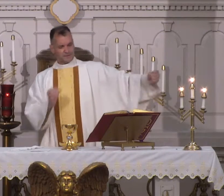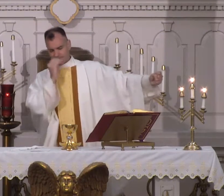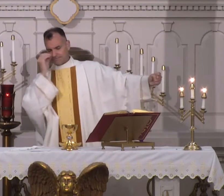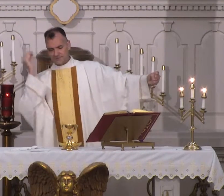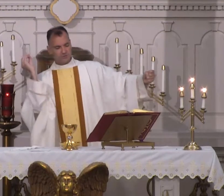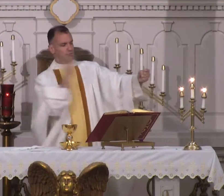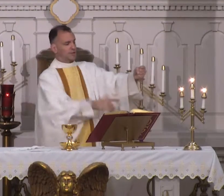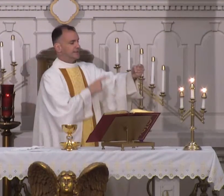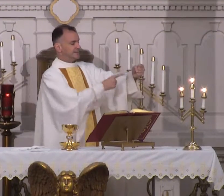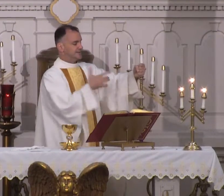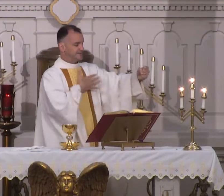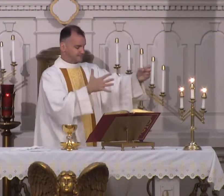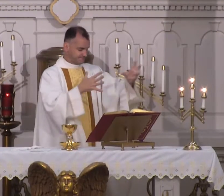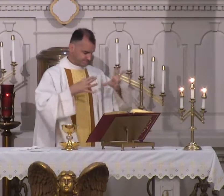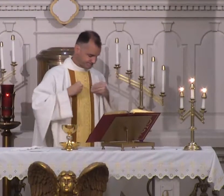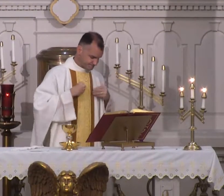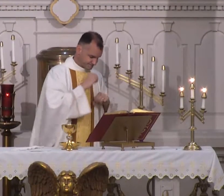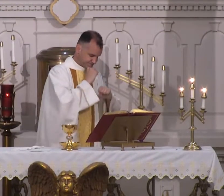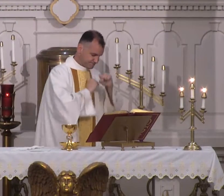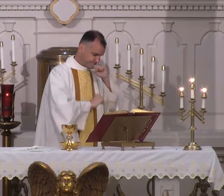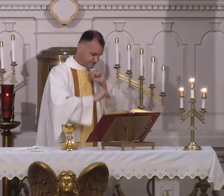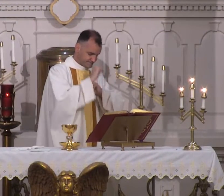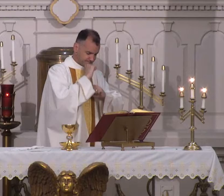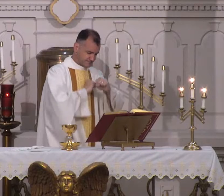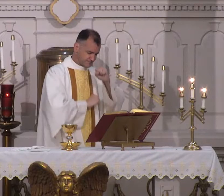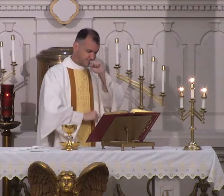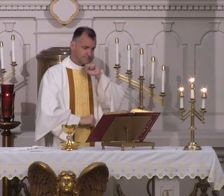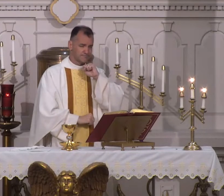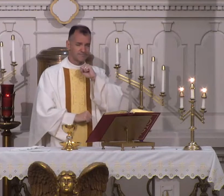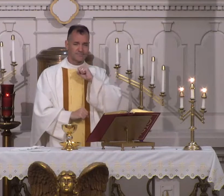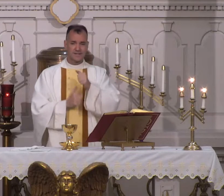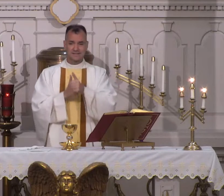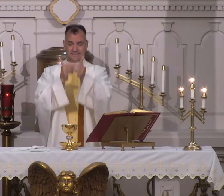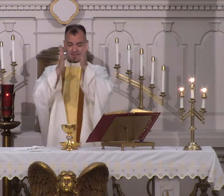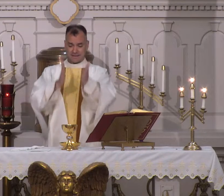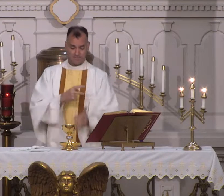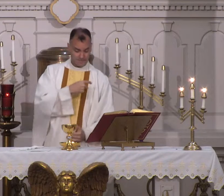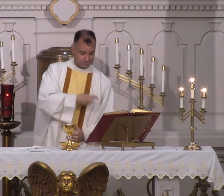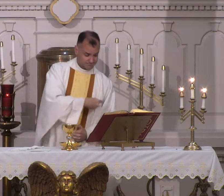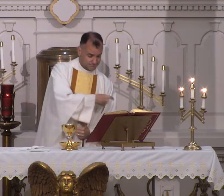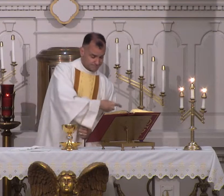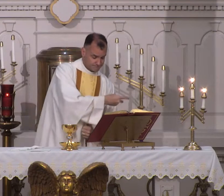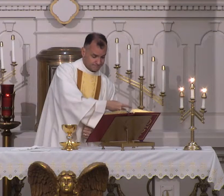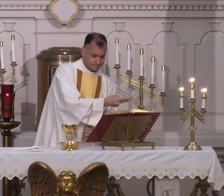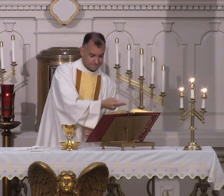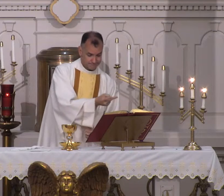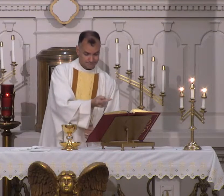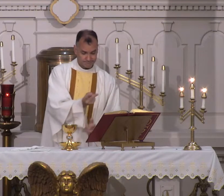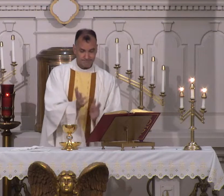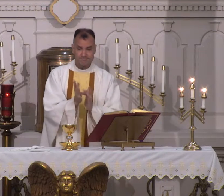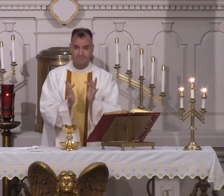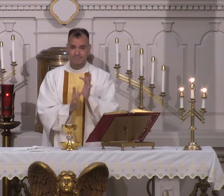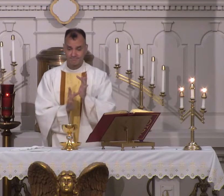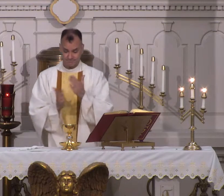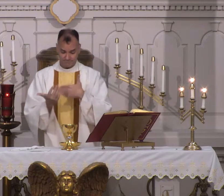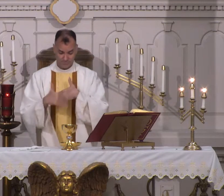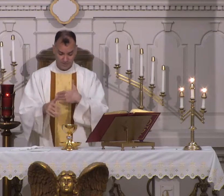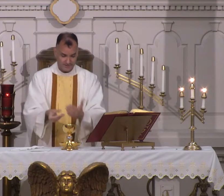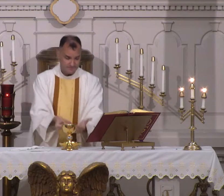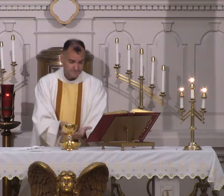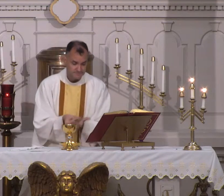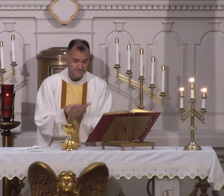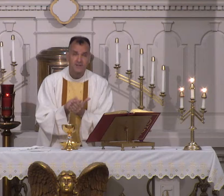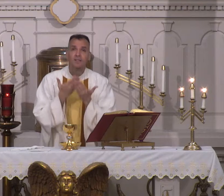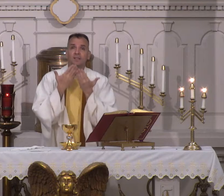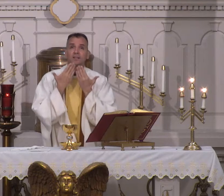At the time he was betrayed and entered willingly into his passion, he took bread, and giving thanks, broke it, and gave